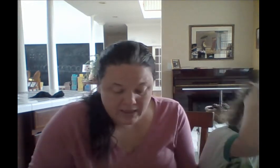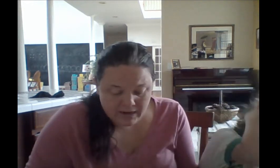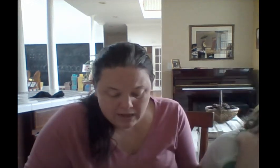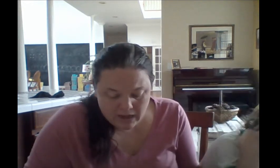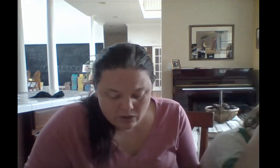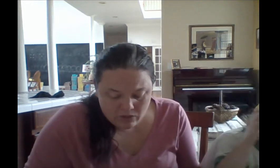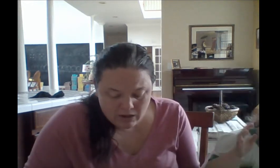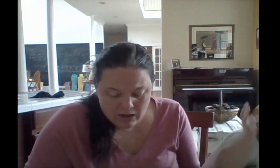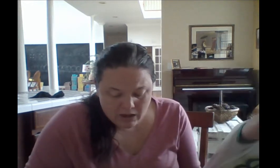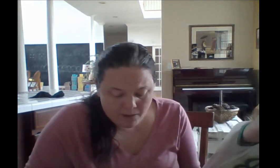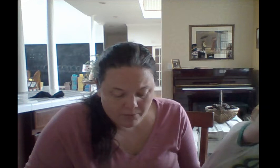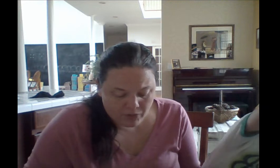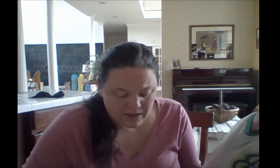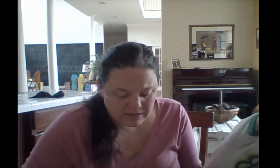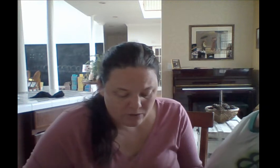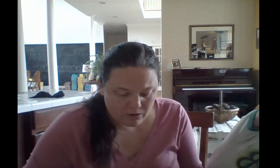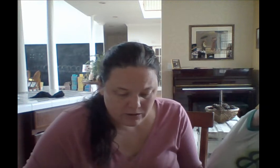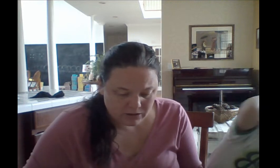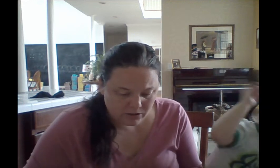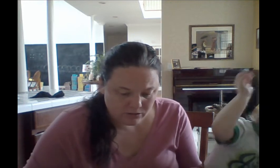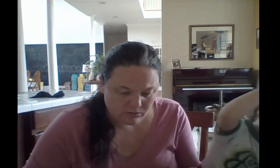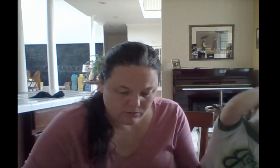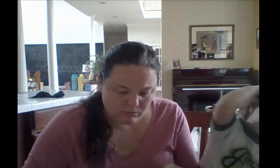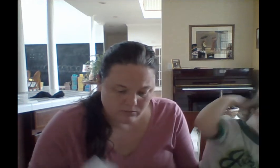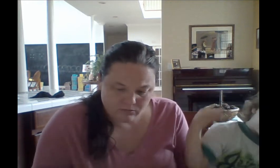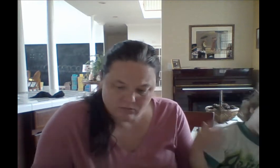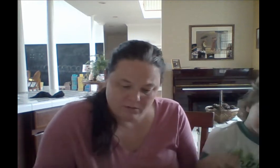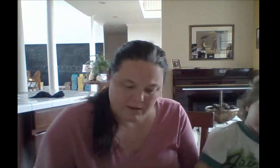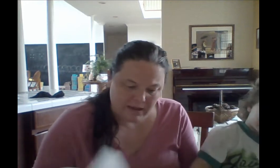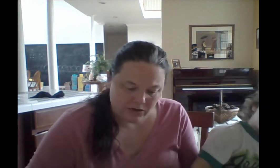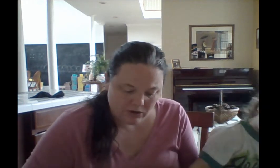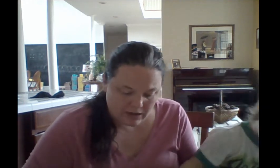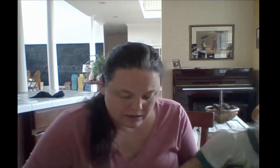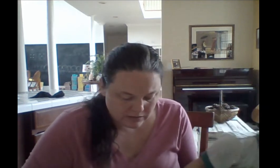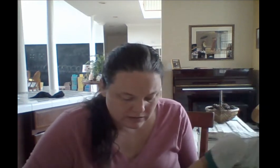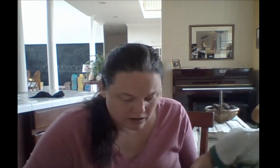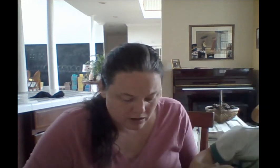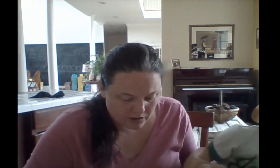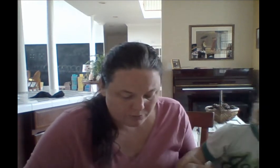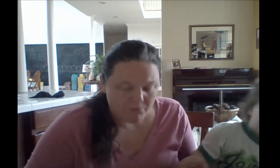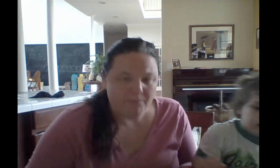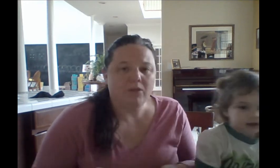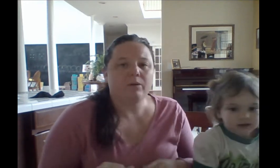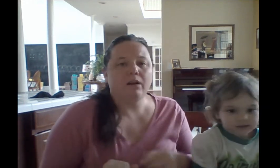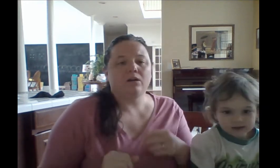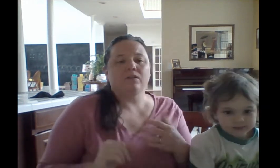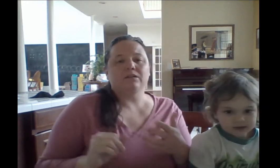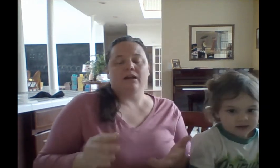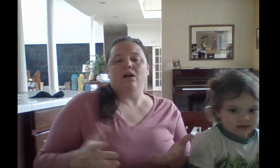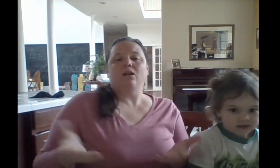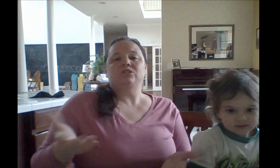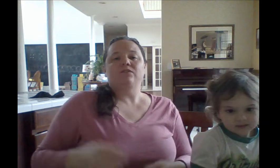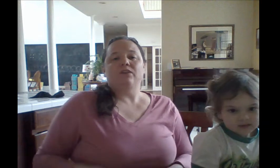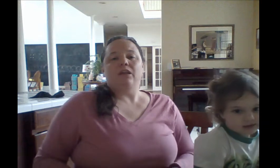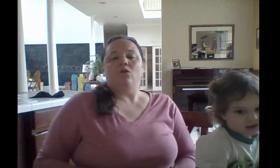Then a couple of things that I want to remind you guys. Remember that we learned in the technology video